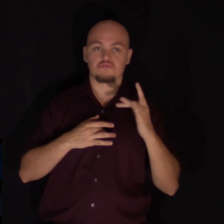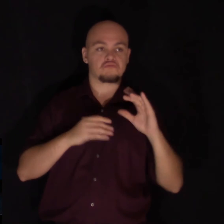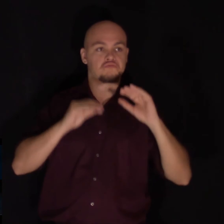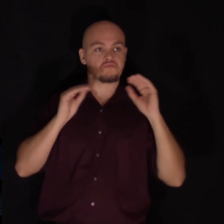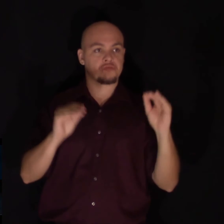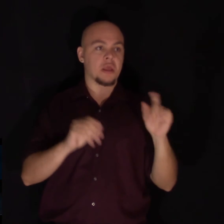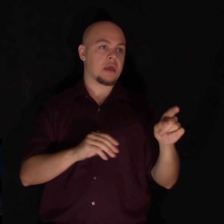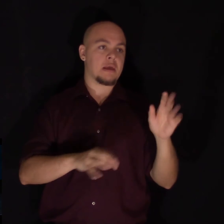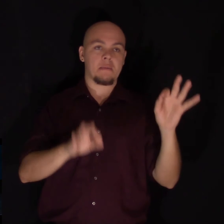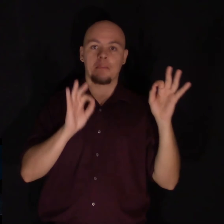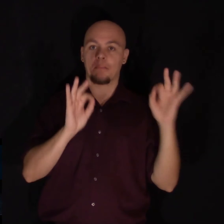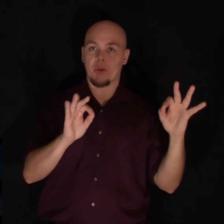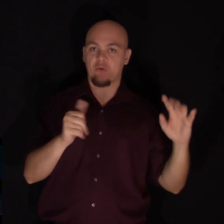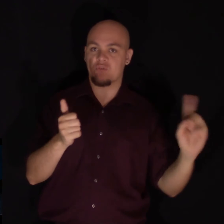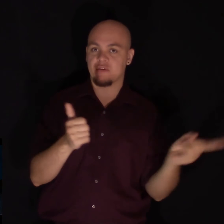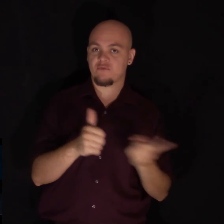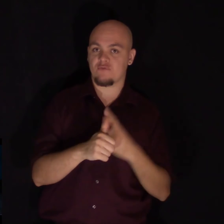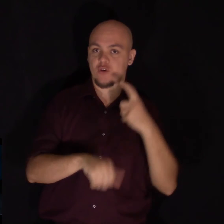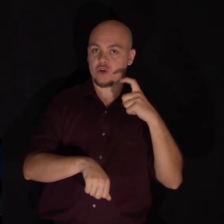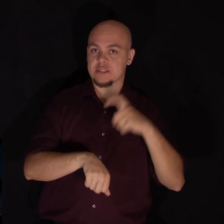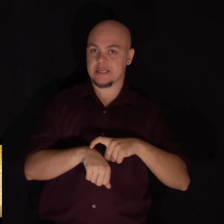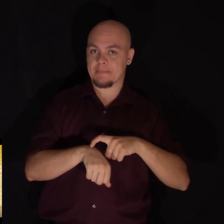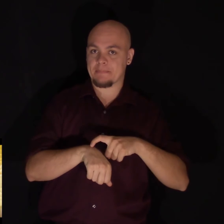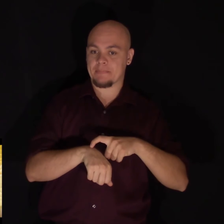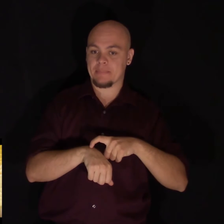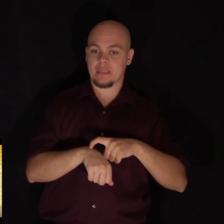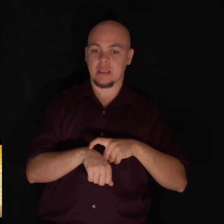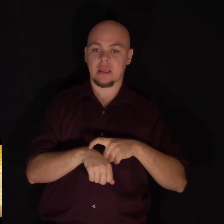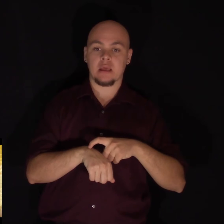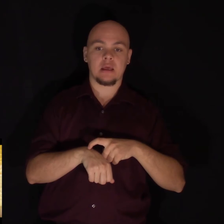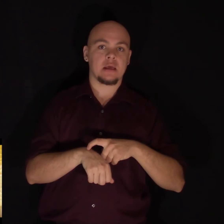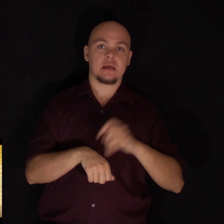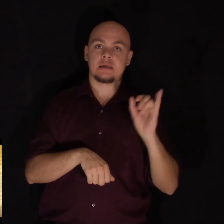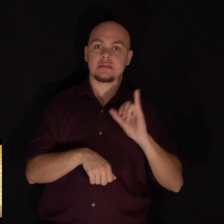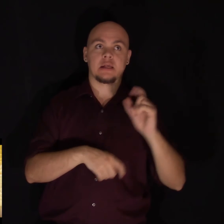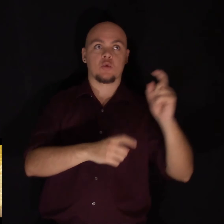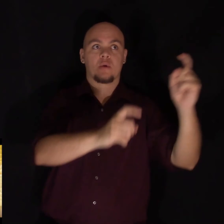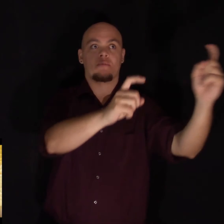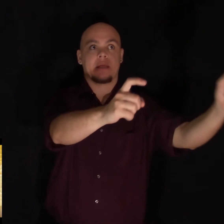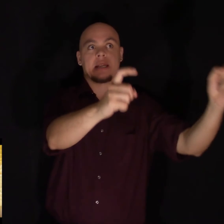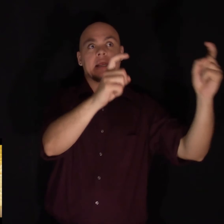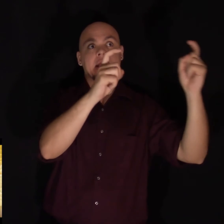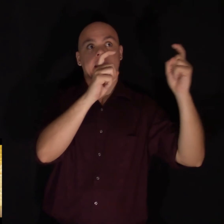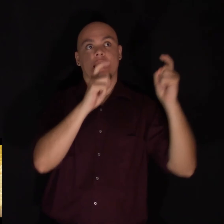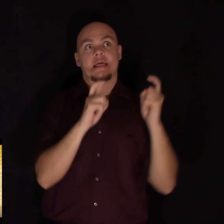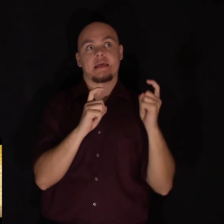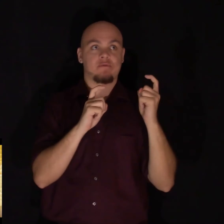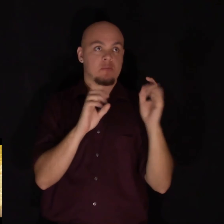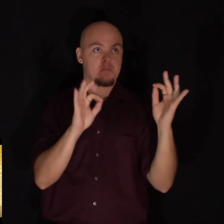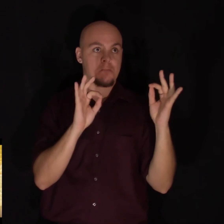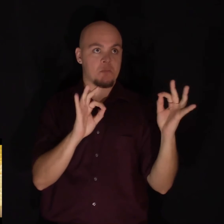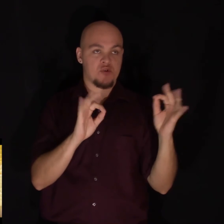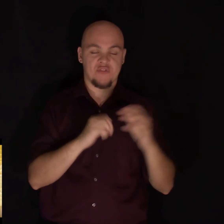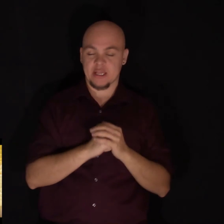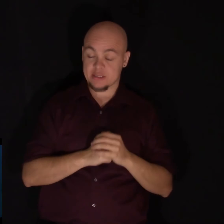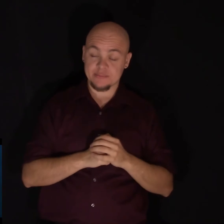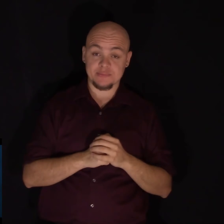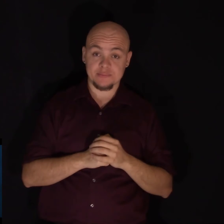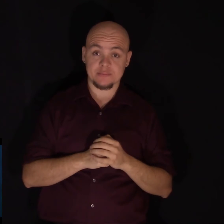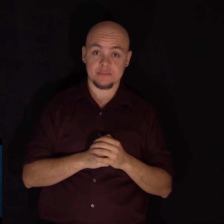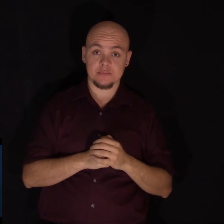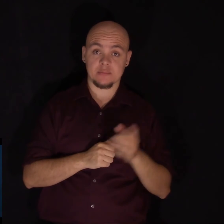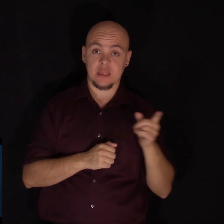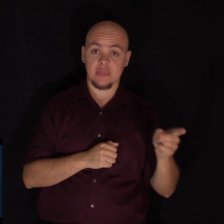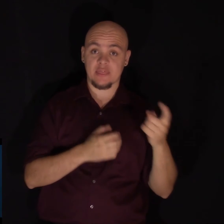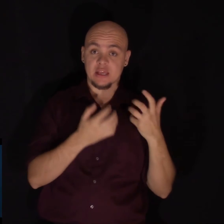design the first time around. It's as though we've been handed an oracle that behaves exactly as intended. Well, this